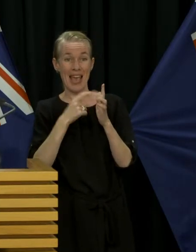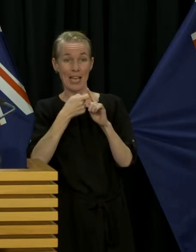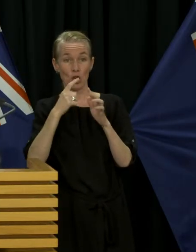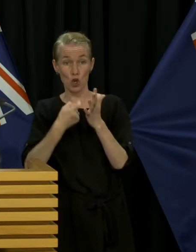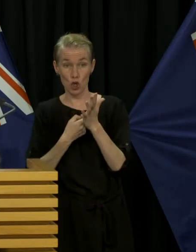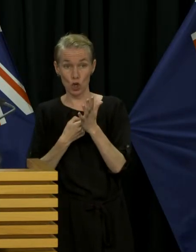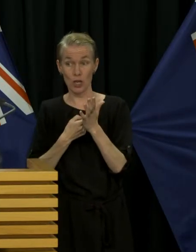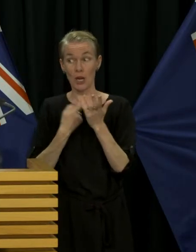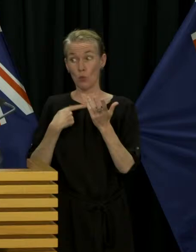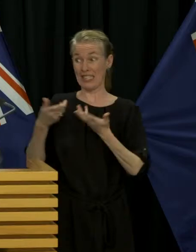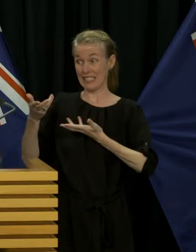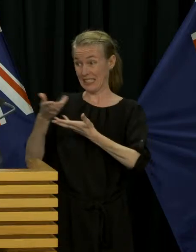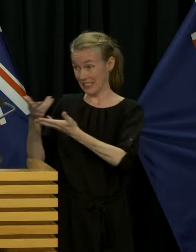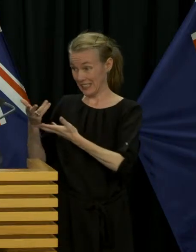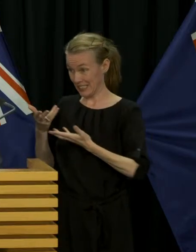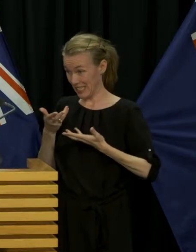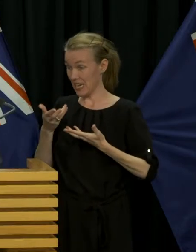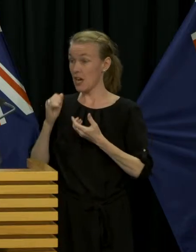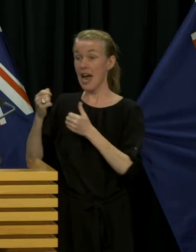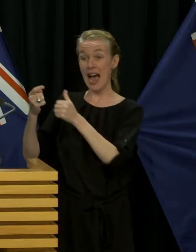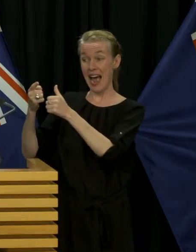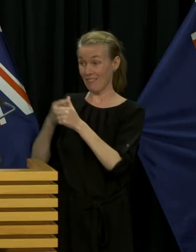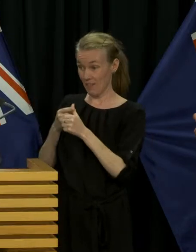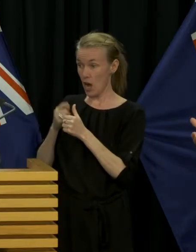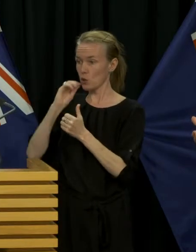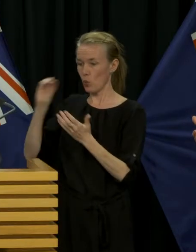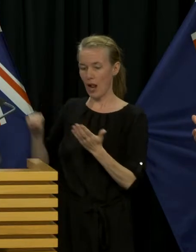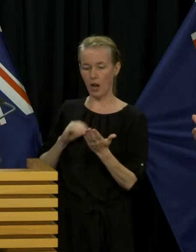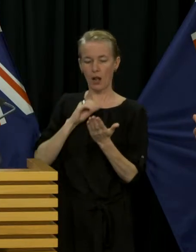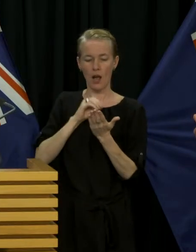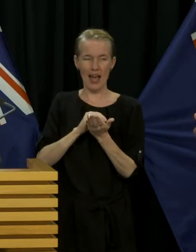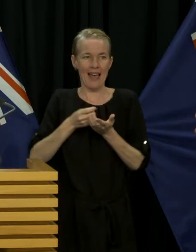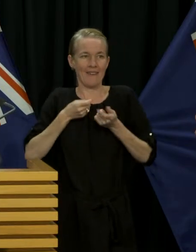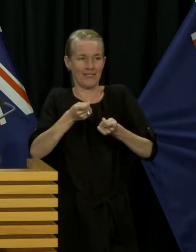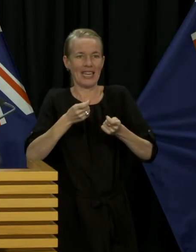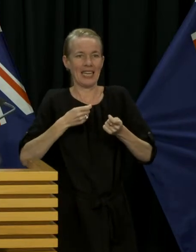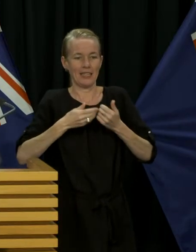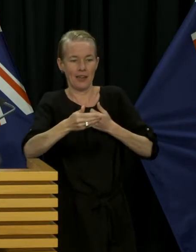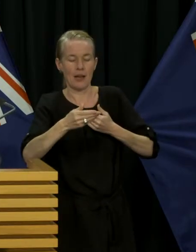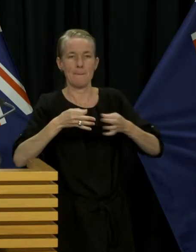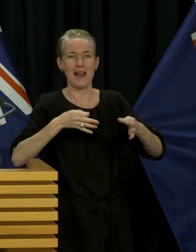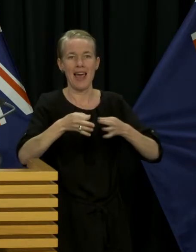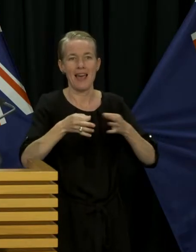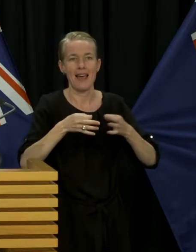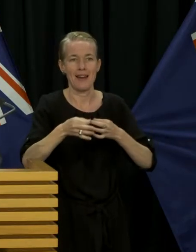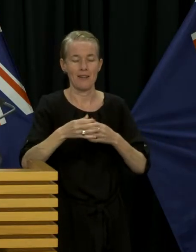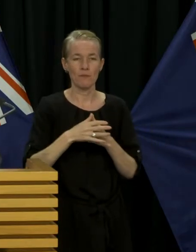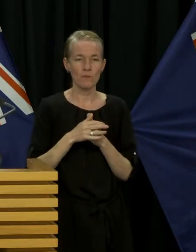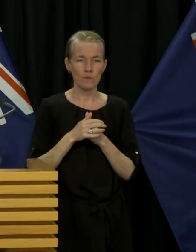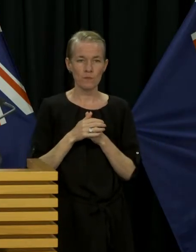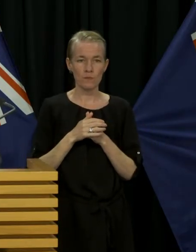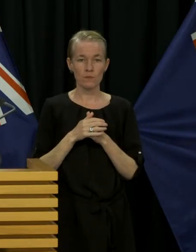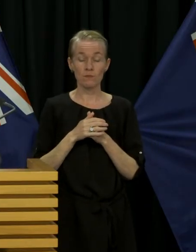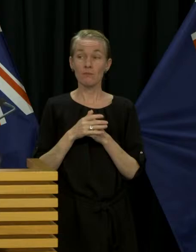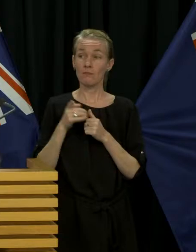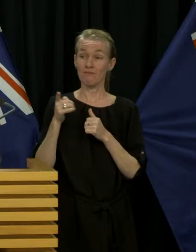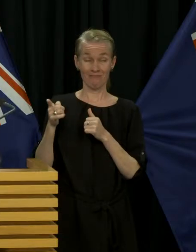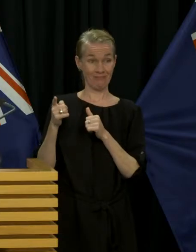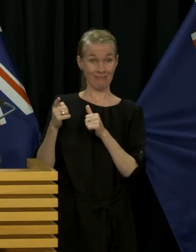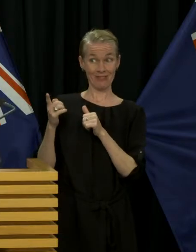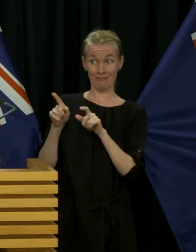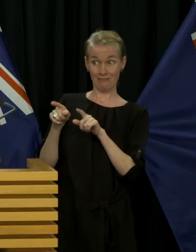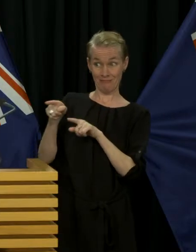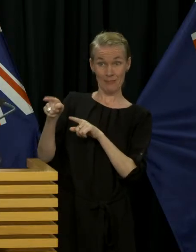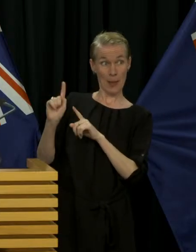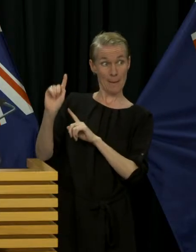into our overall planning, and as part of that, we will work out also, as the Minister mentioned, how people can